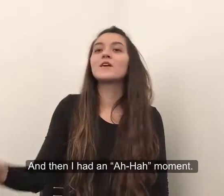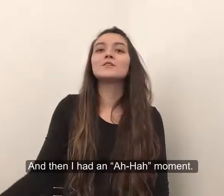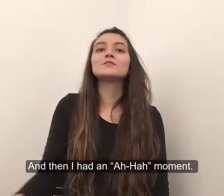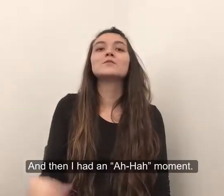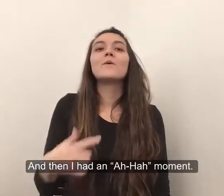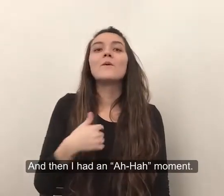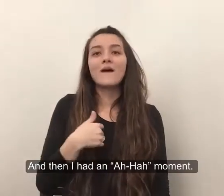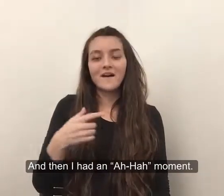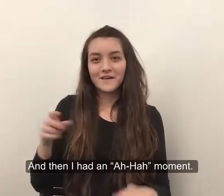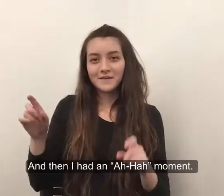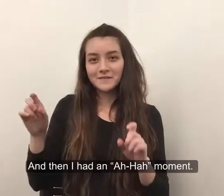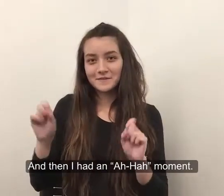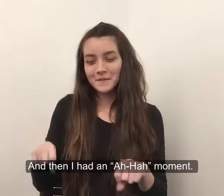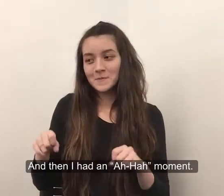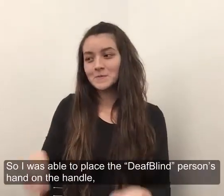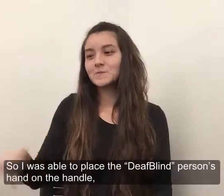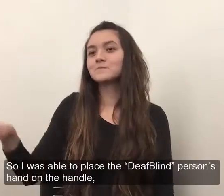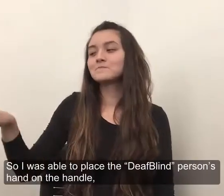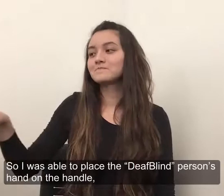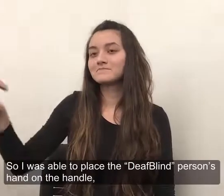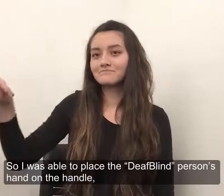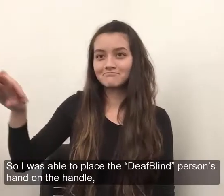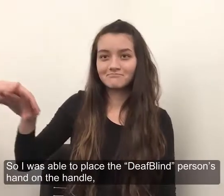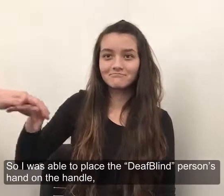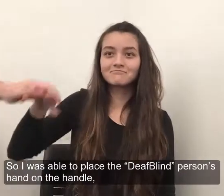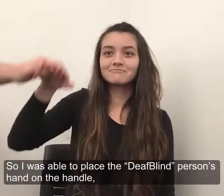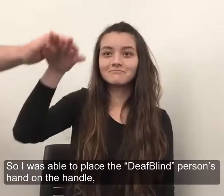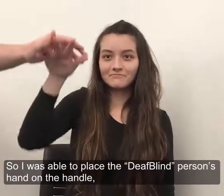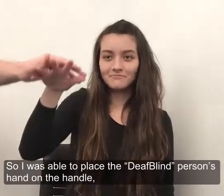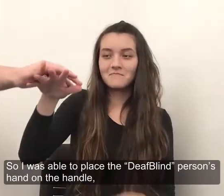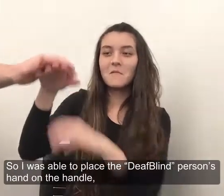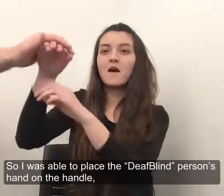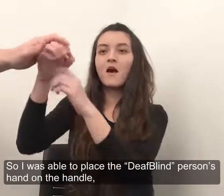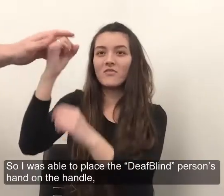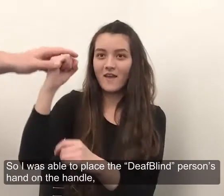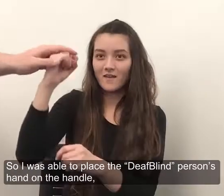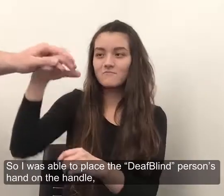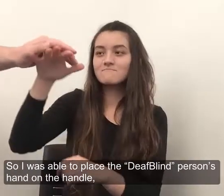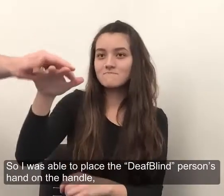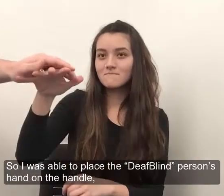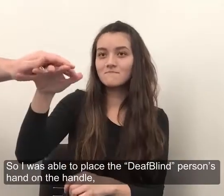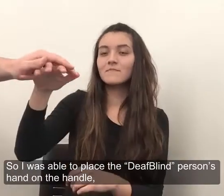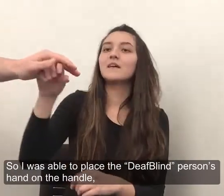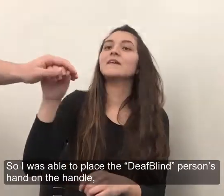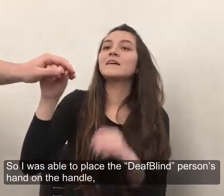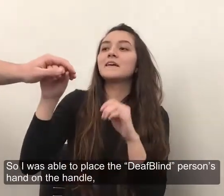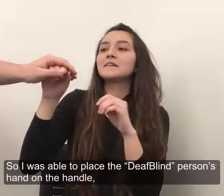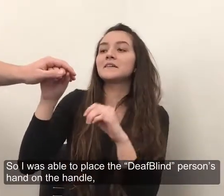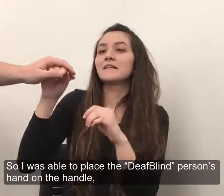an aha moment. So I was able to place the deafblind person's hand on the